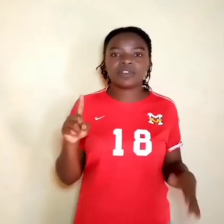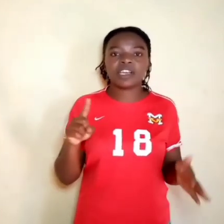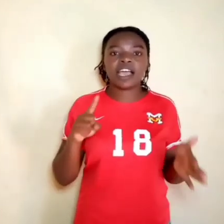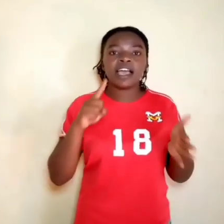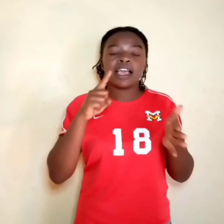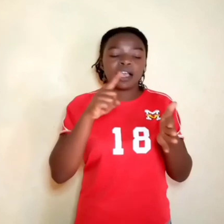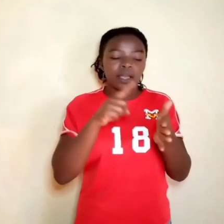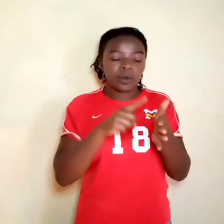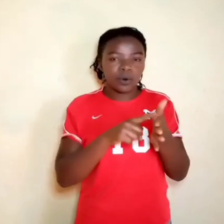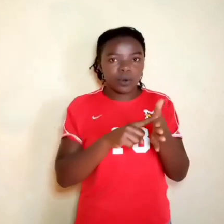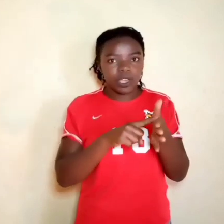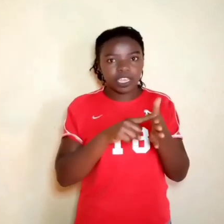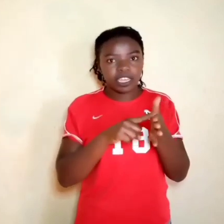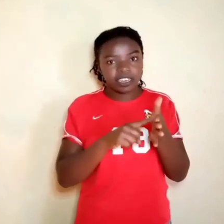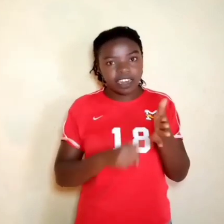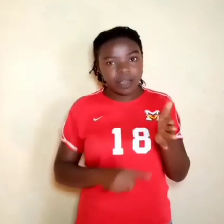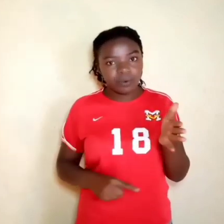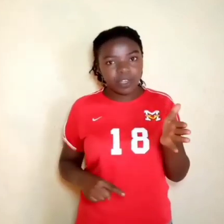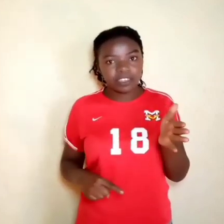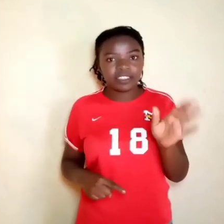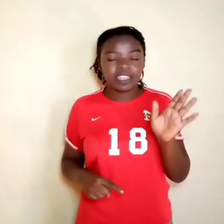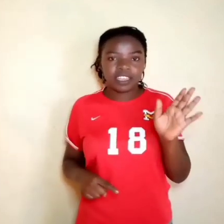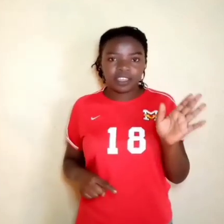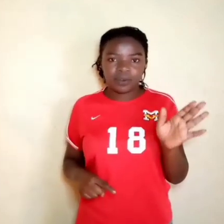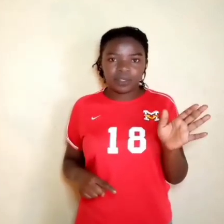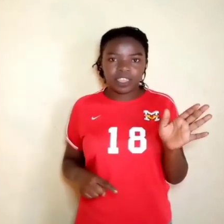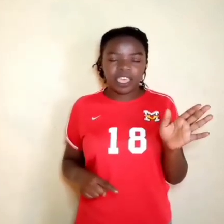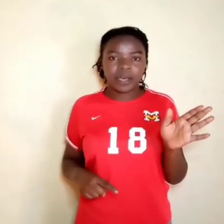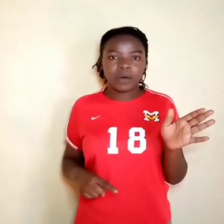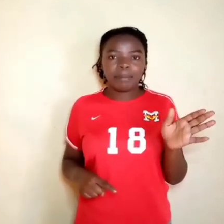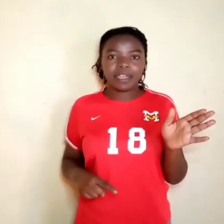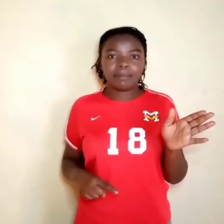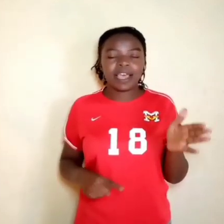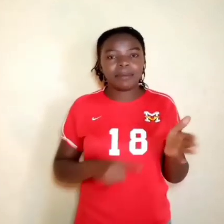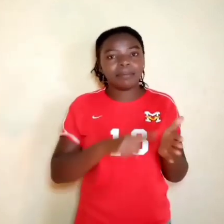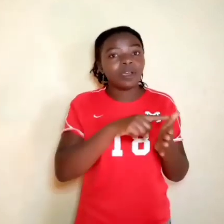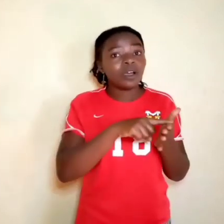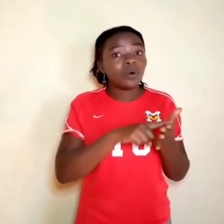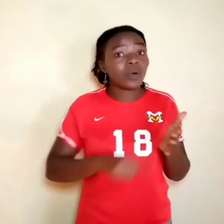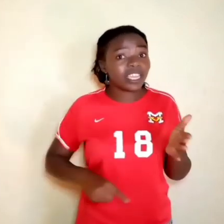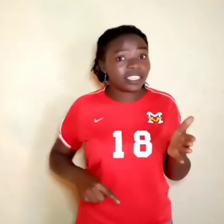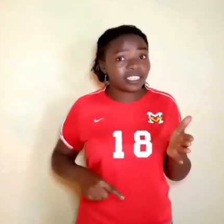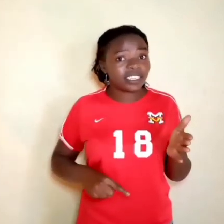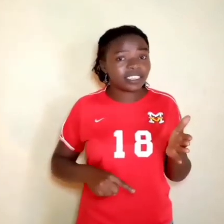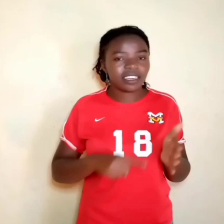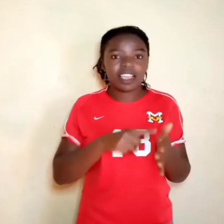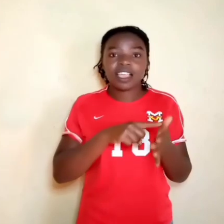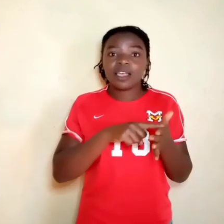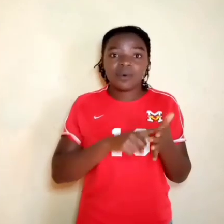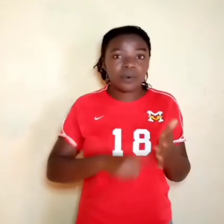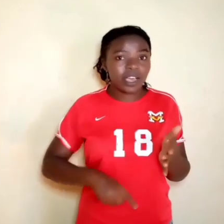finger going downwards on the open palm. What. What.